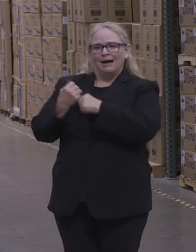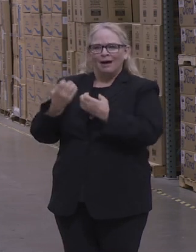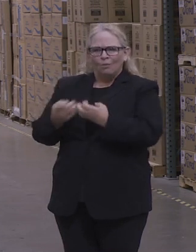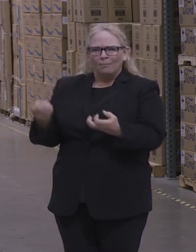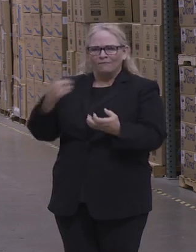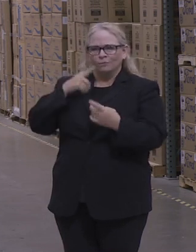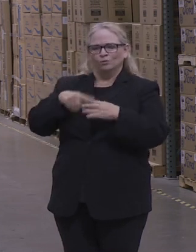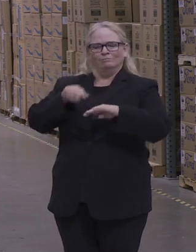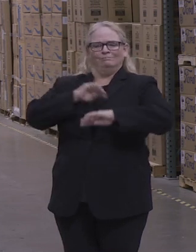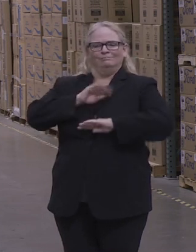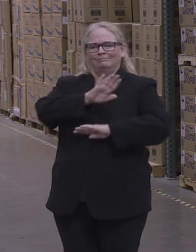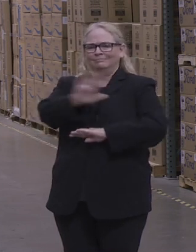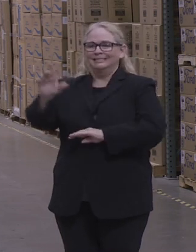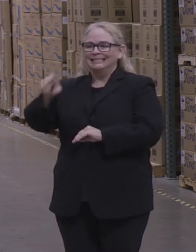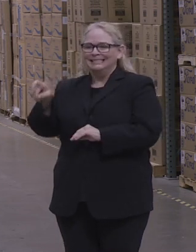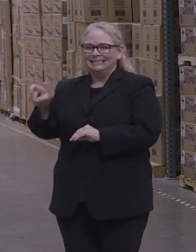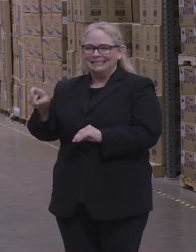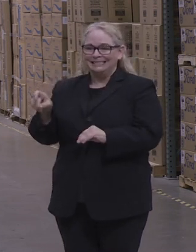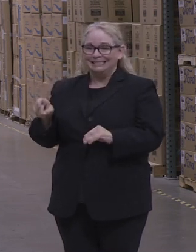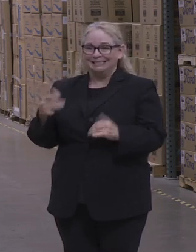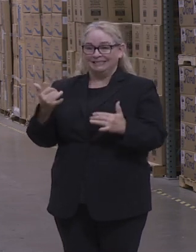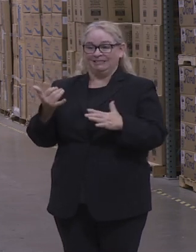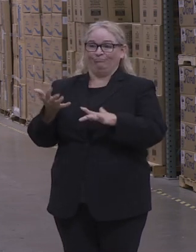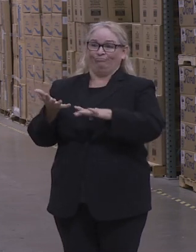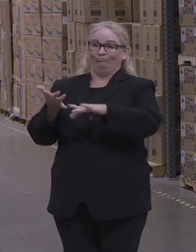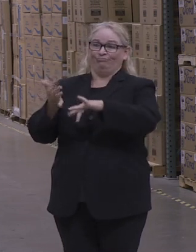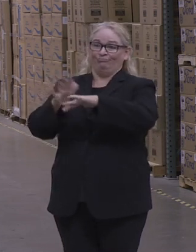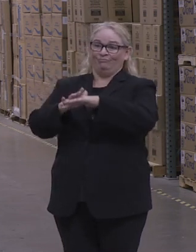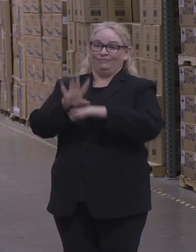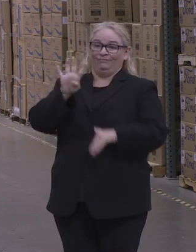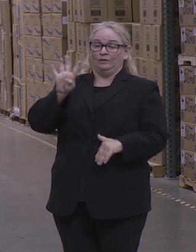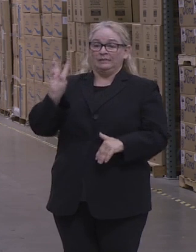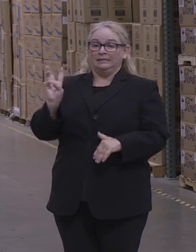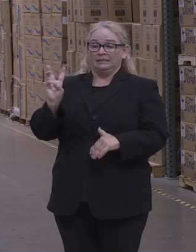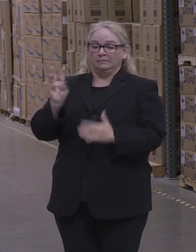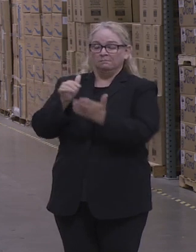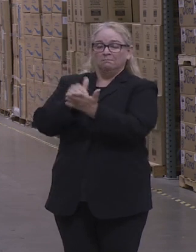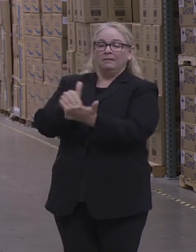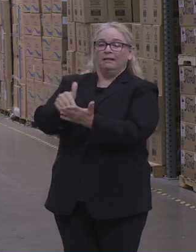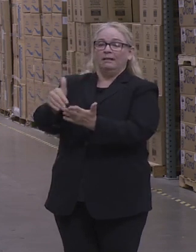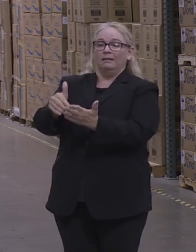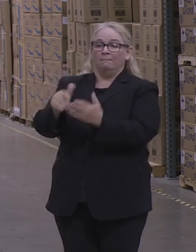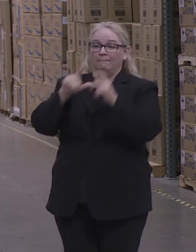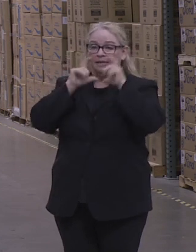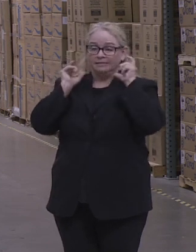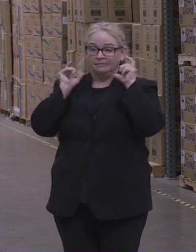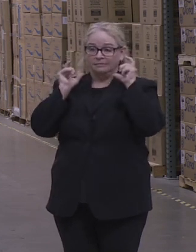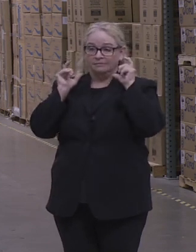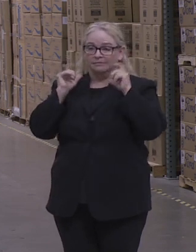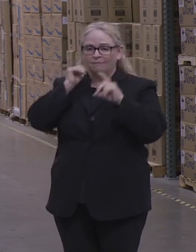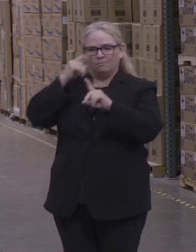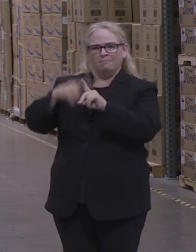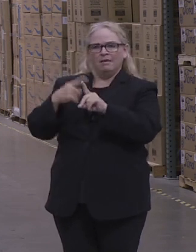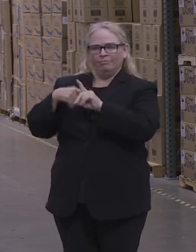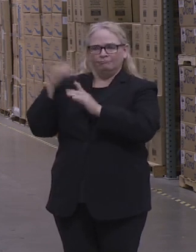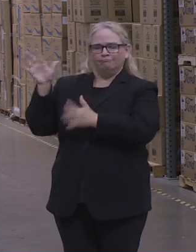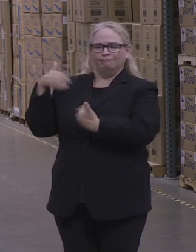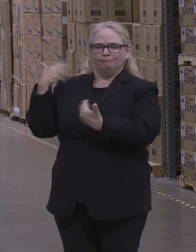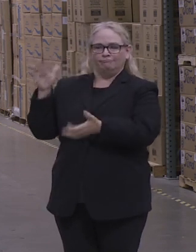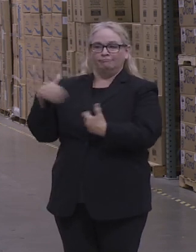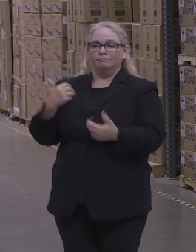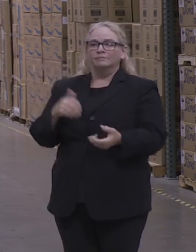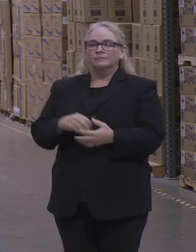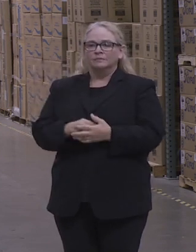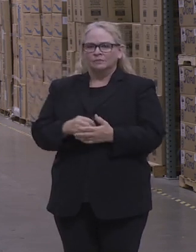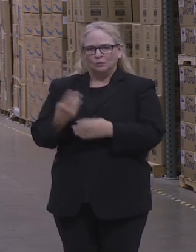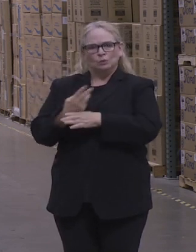that now have grown to 46 million mask units per month that are currently being utilized, what